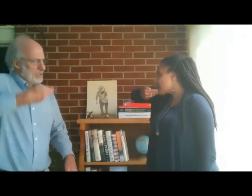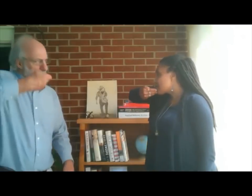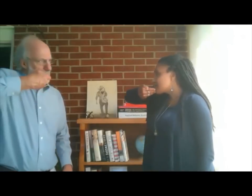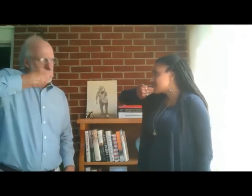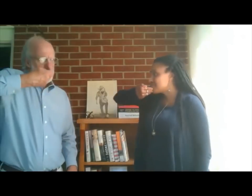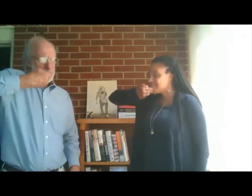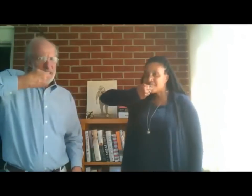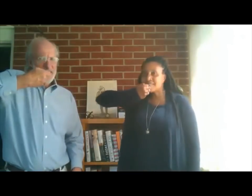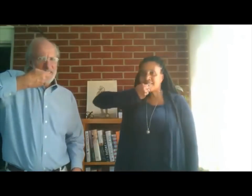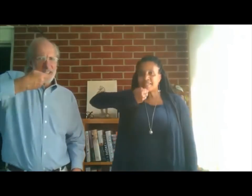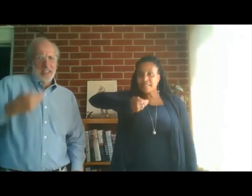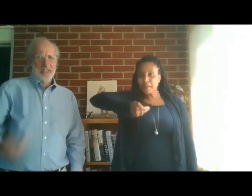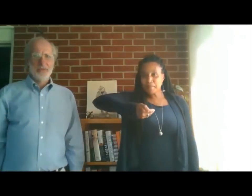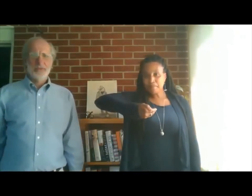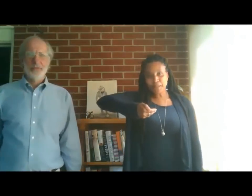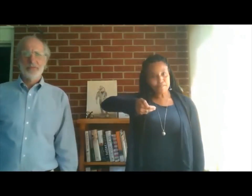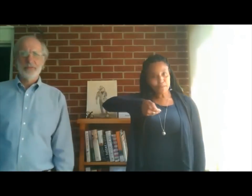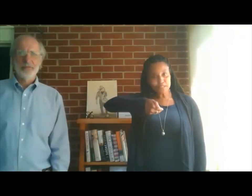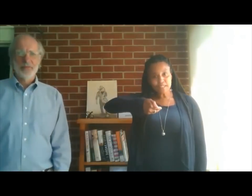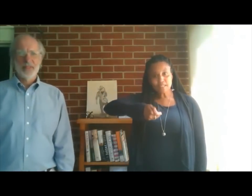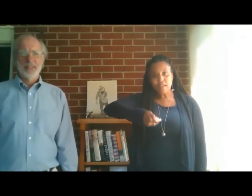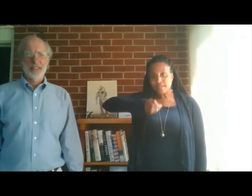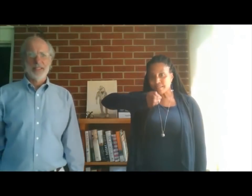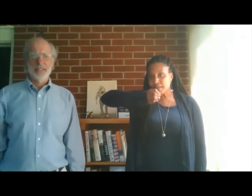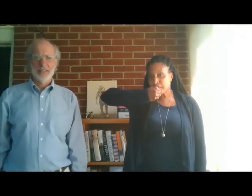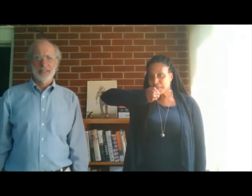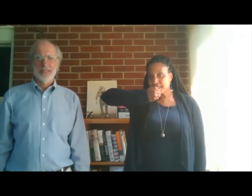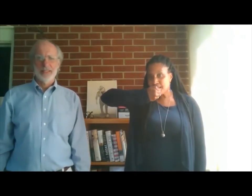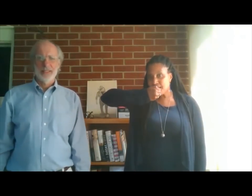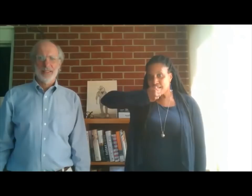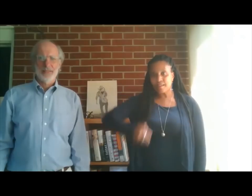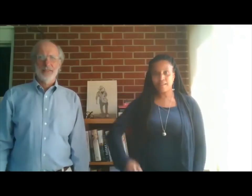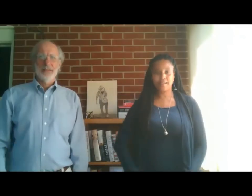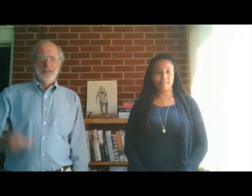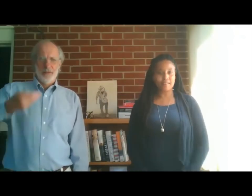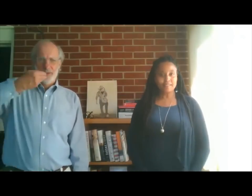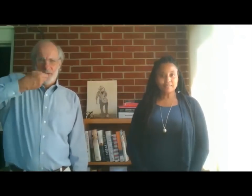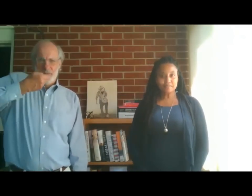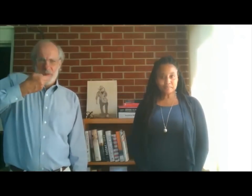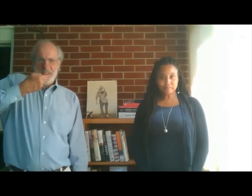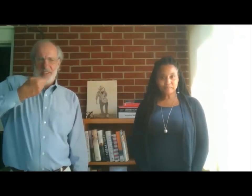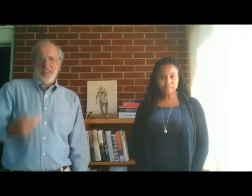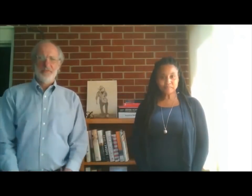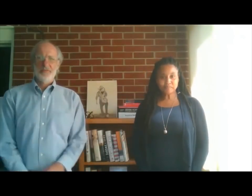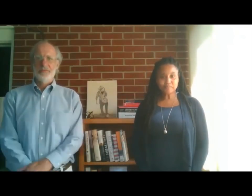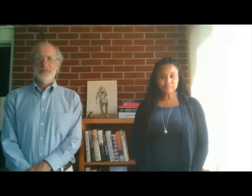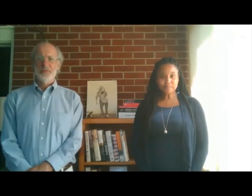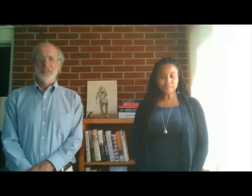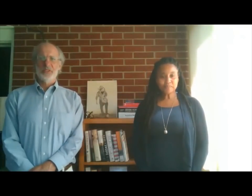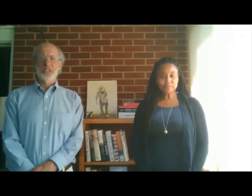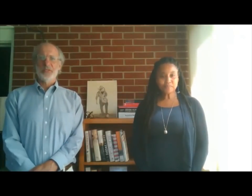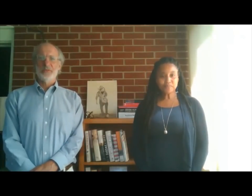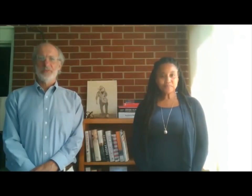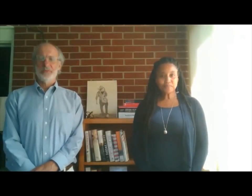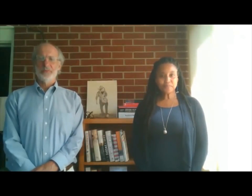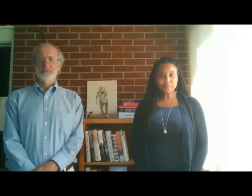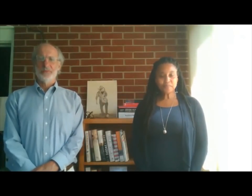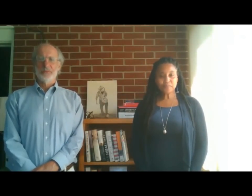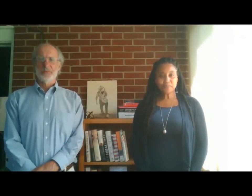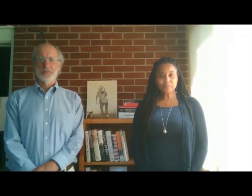Pizza. Pizza. Yep, like you're folding a slice. Pizza. Pizza. Your